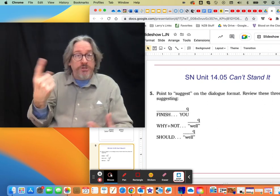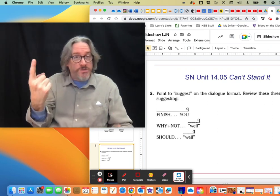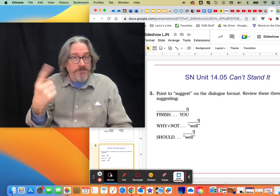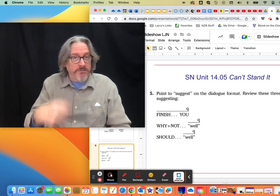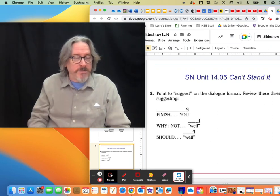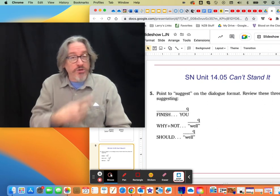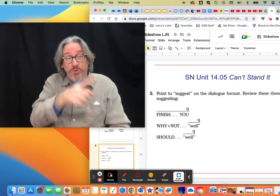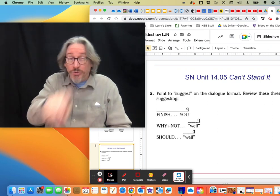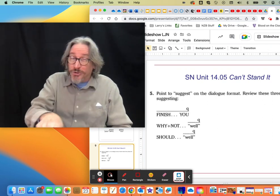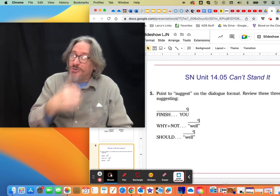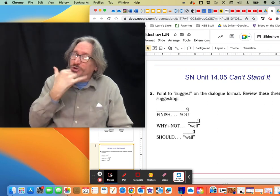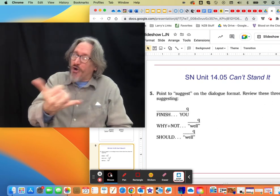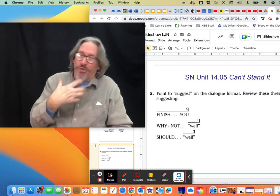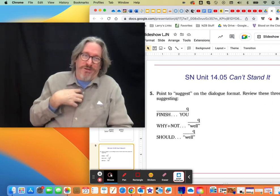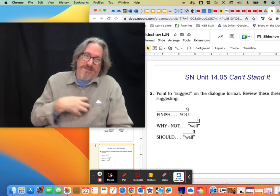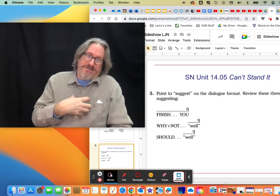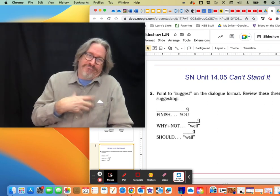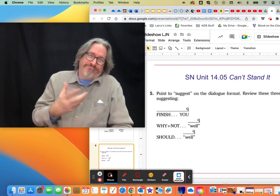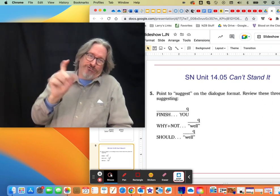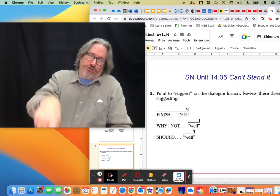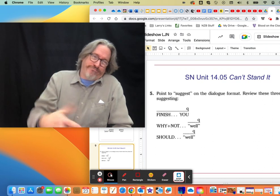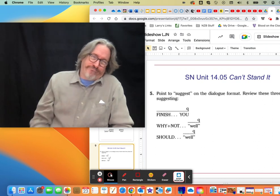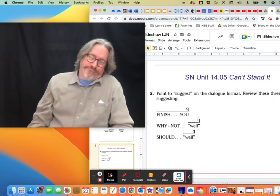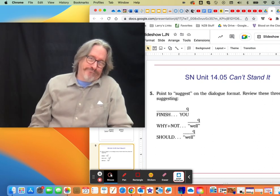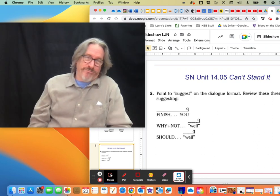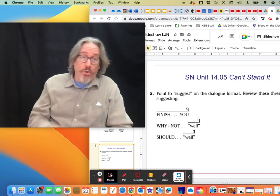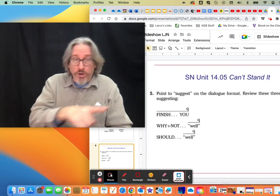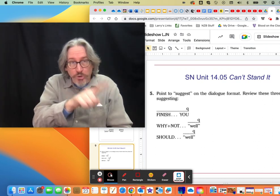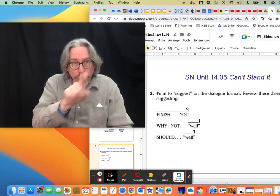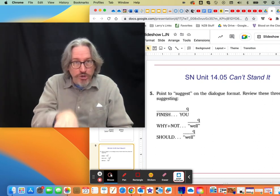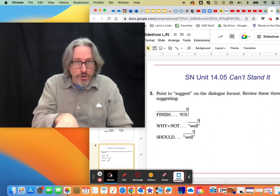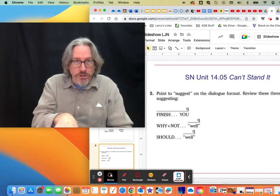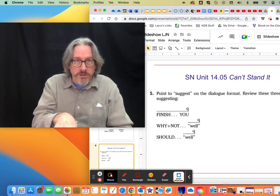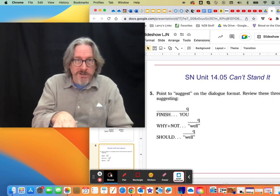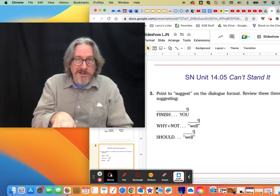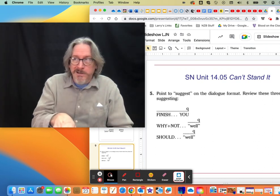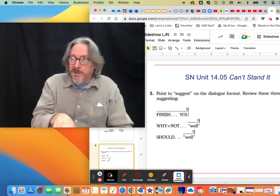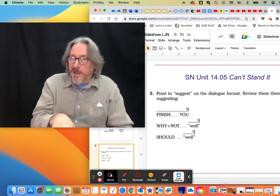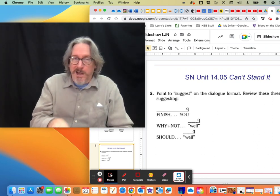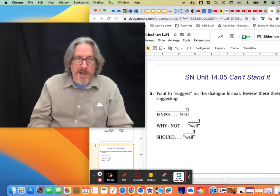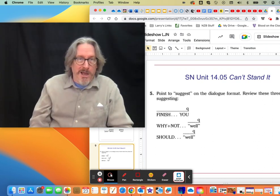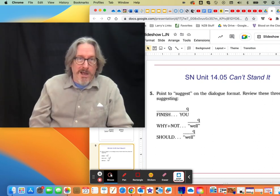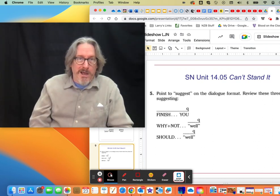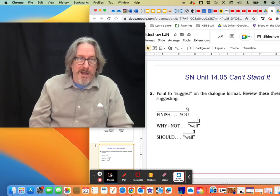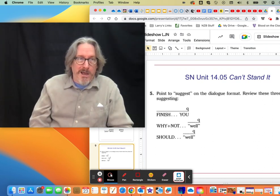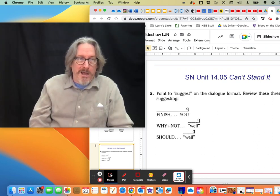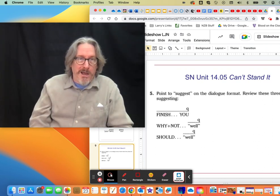you should do something, right? You should call police. Or you should